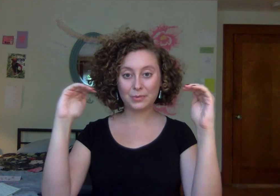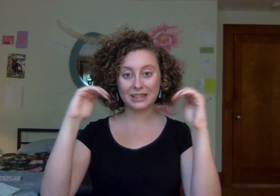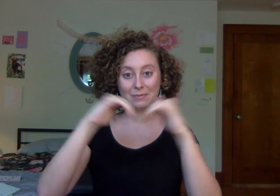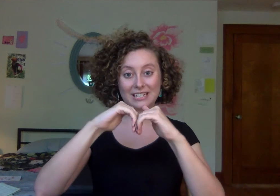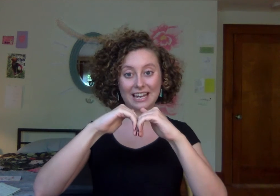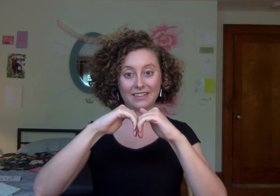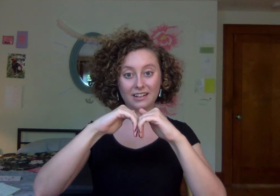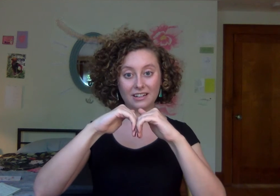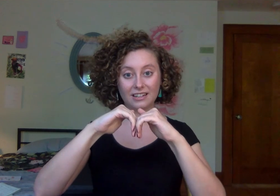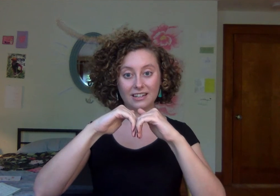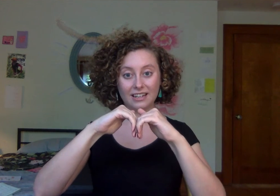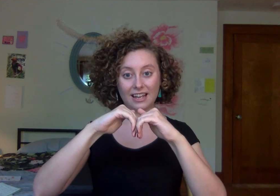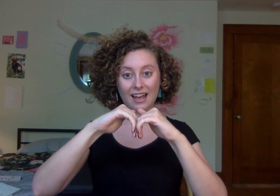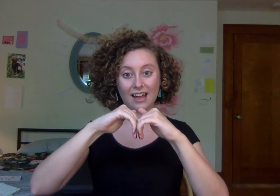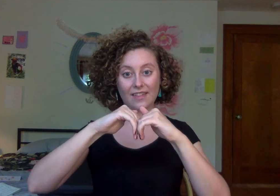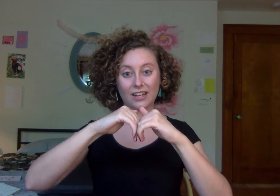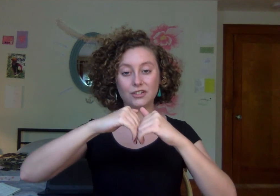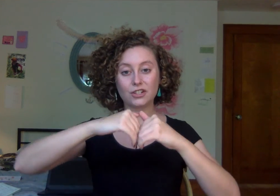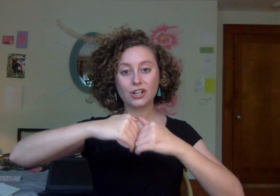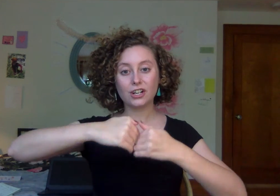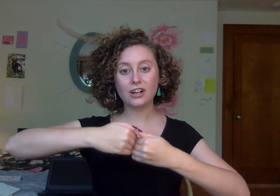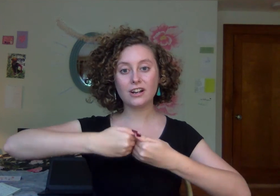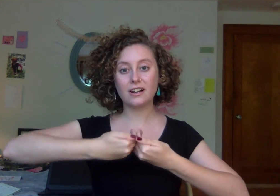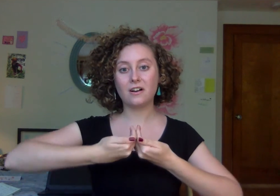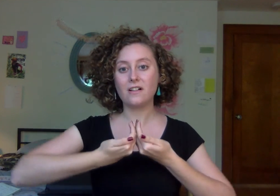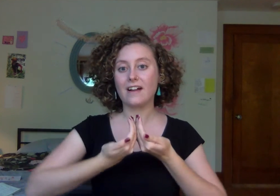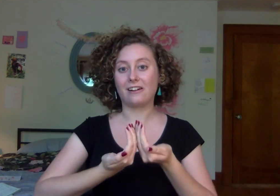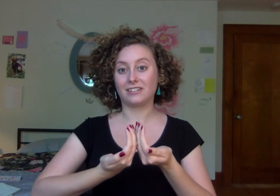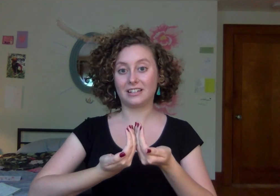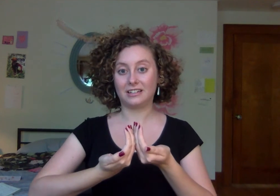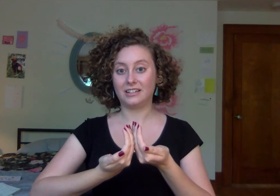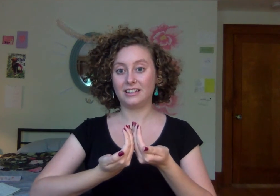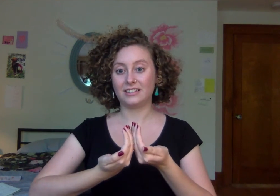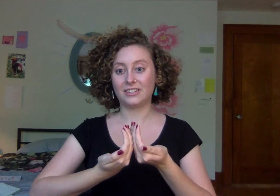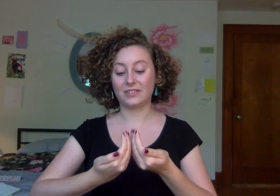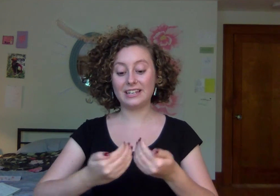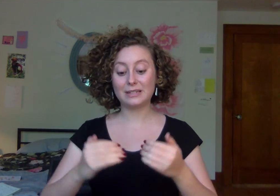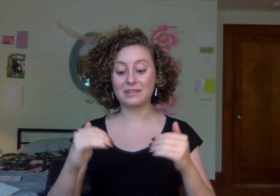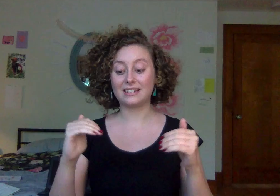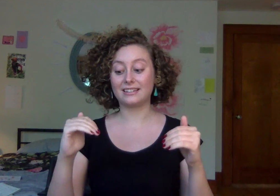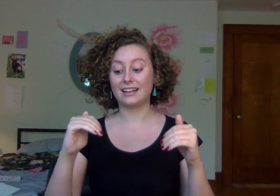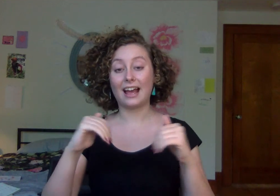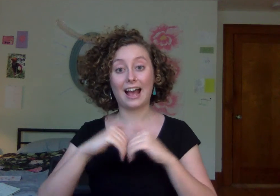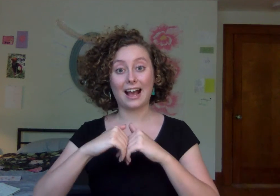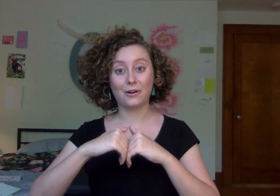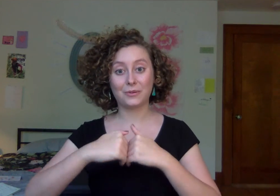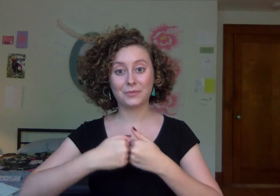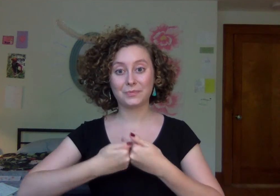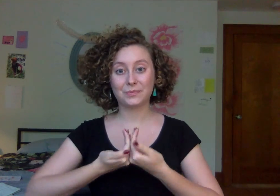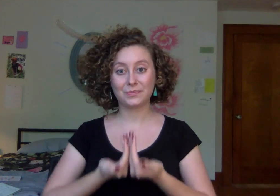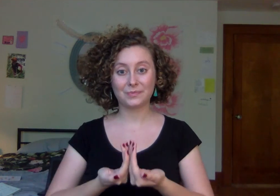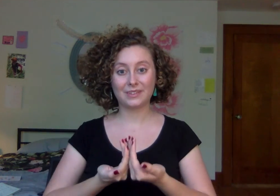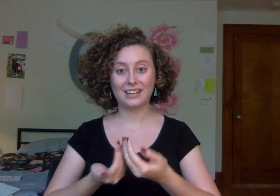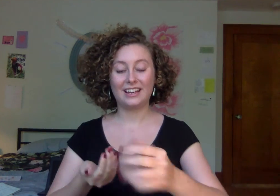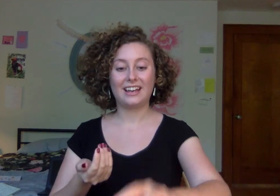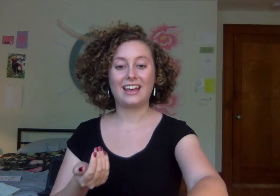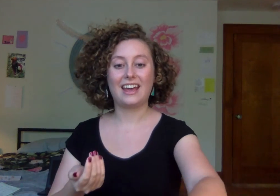them together, and then turn it all around. So this means how.